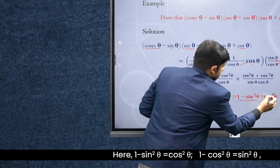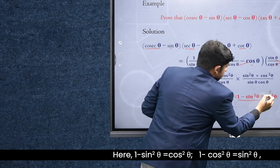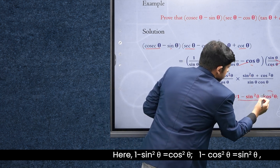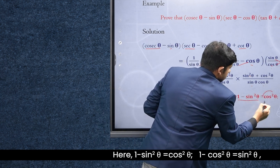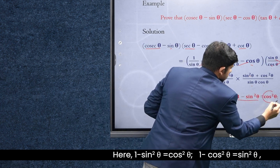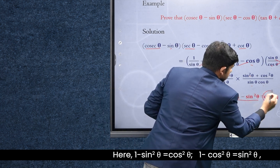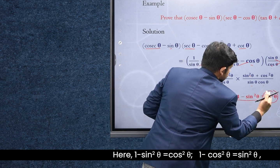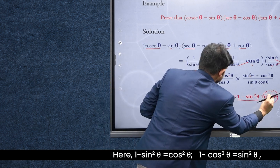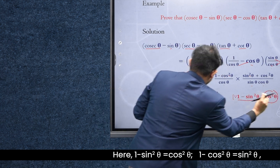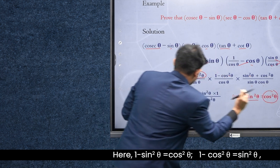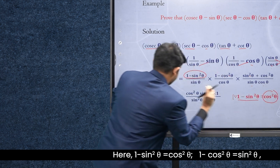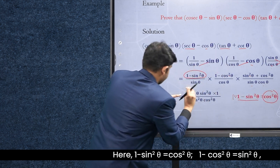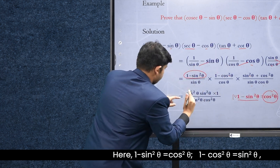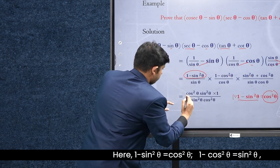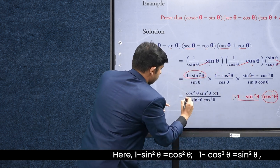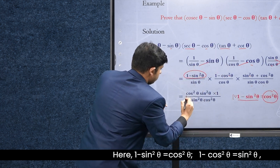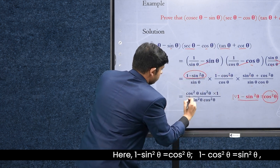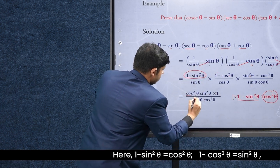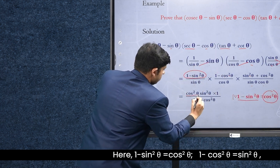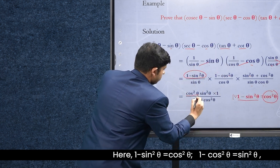1 minus cos square theta is equal to sin square theta.